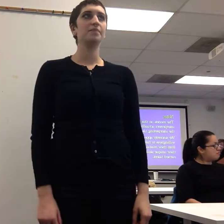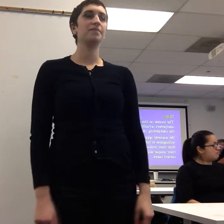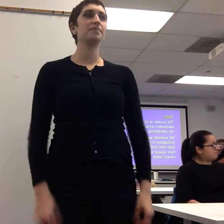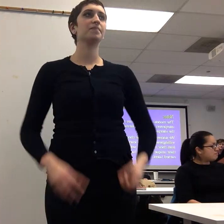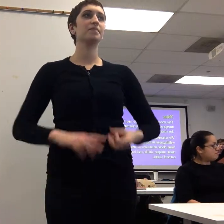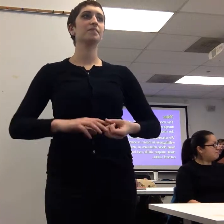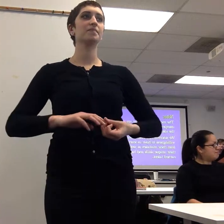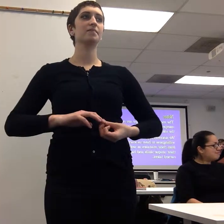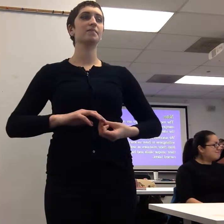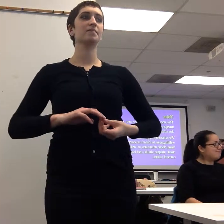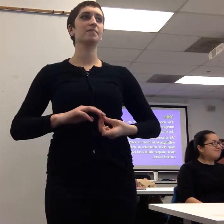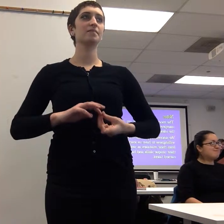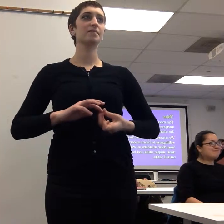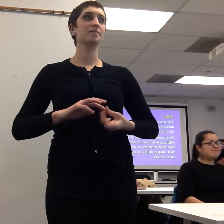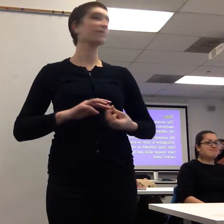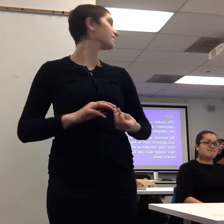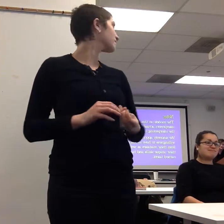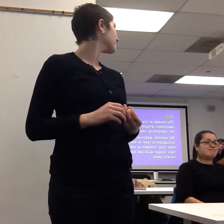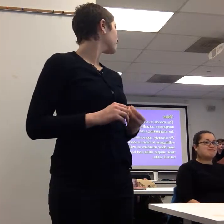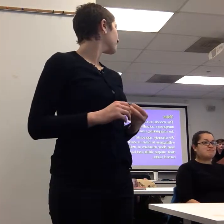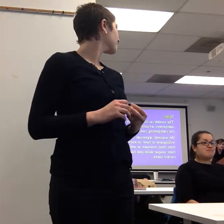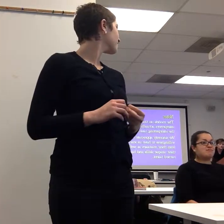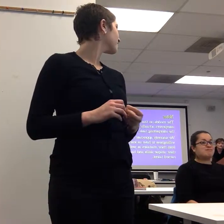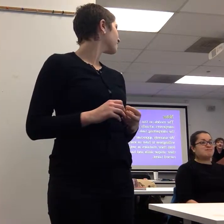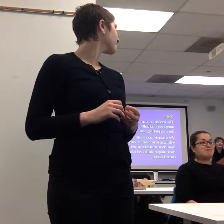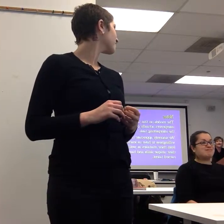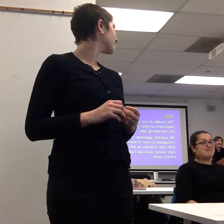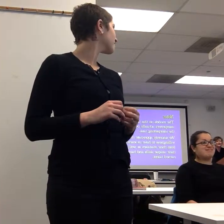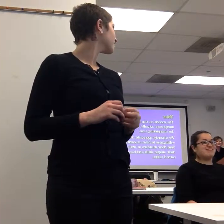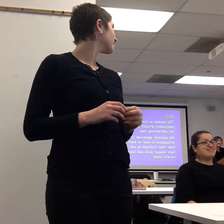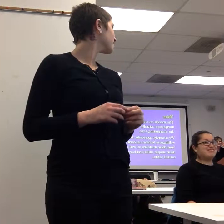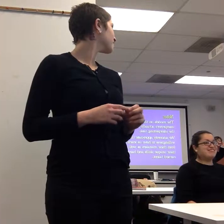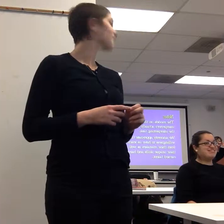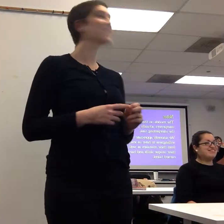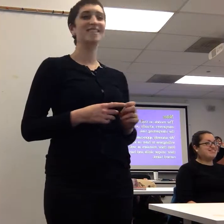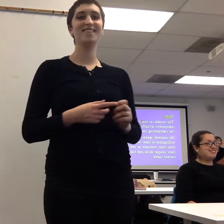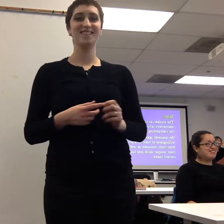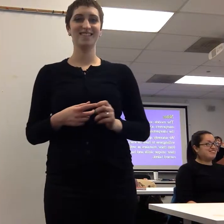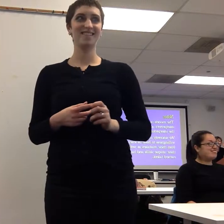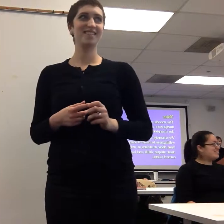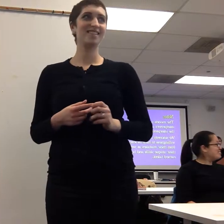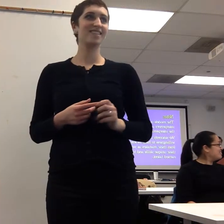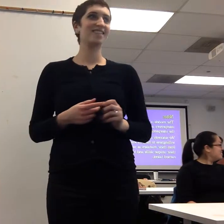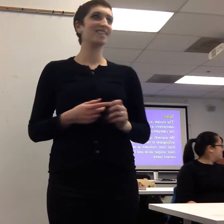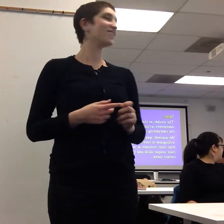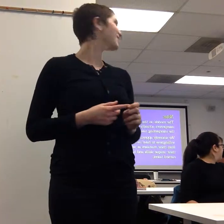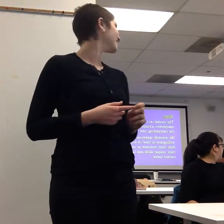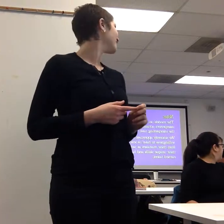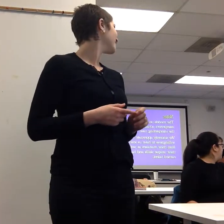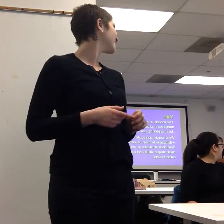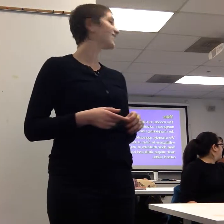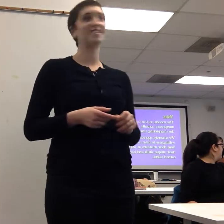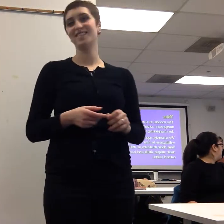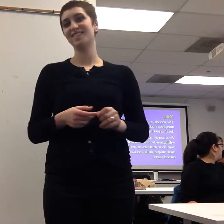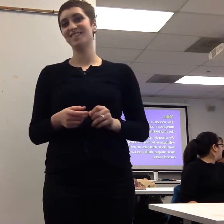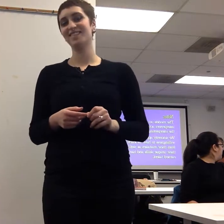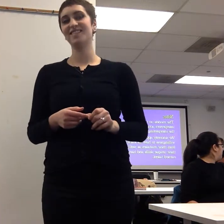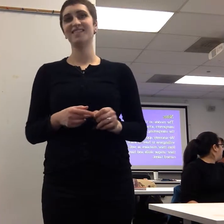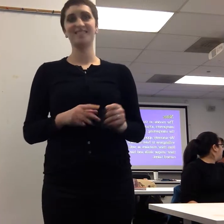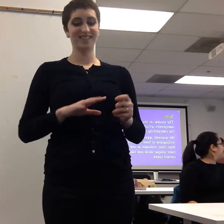If we dance in panels, is that okay? Like to loosen our nerves. You can dance when you take water. Be yourself. Go